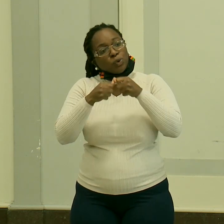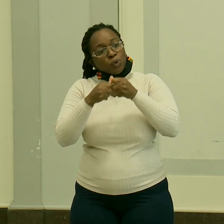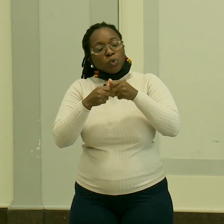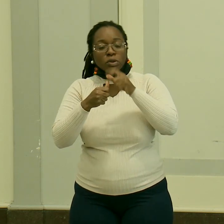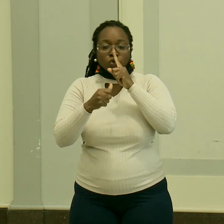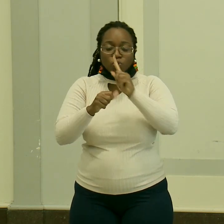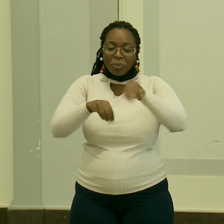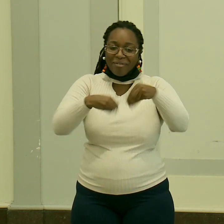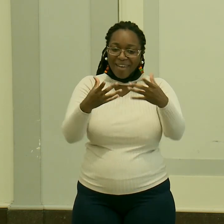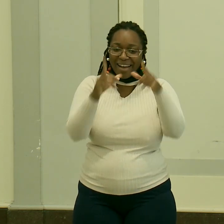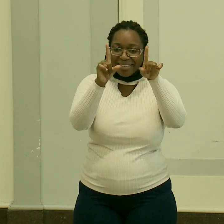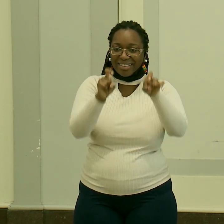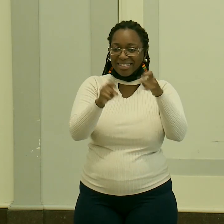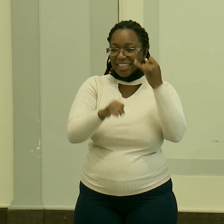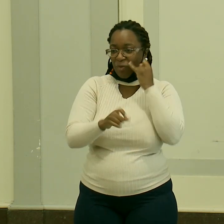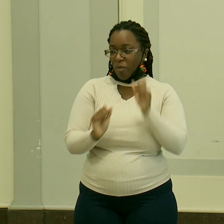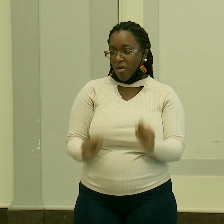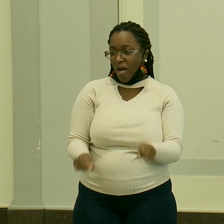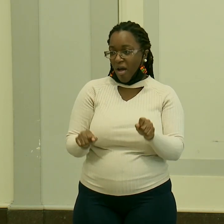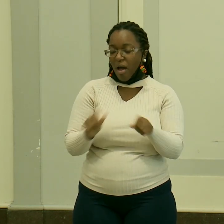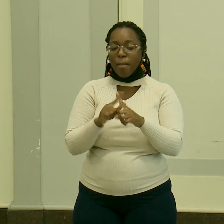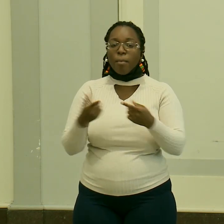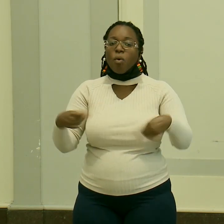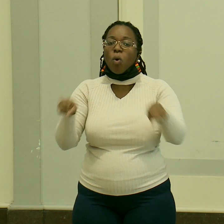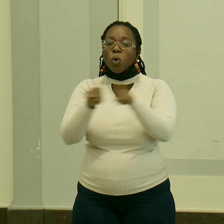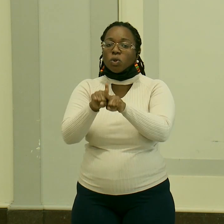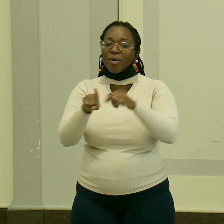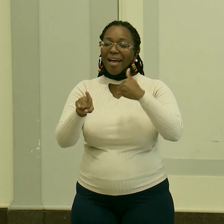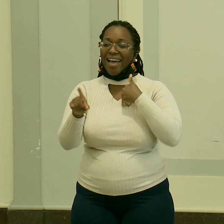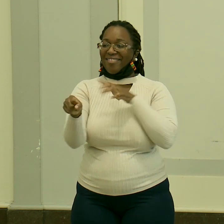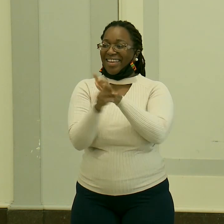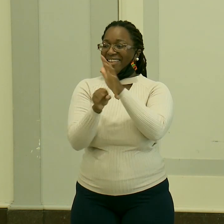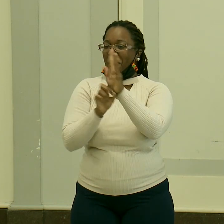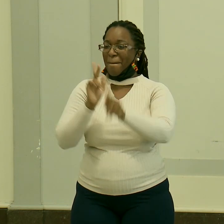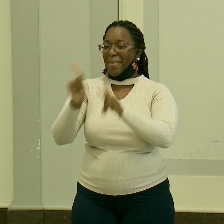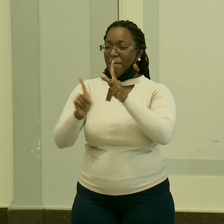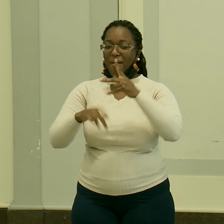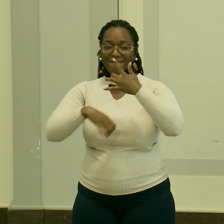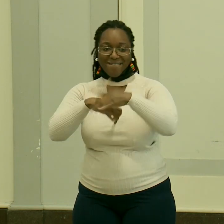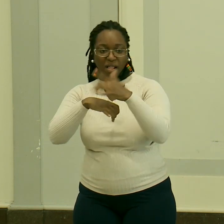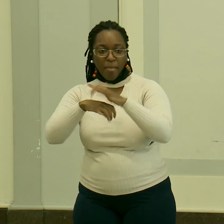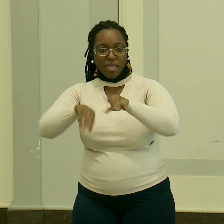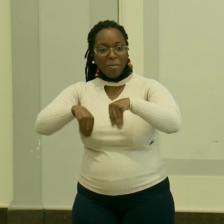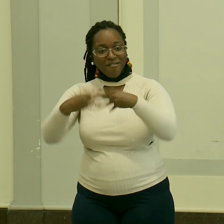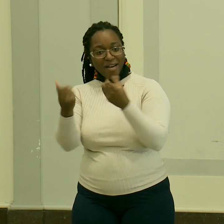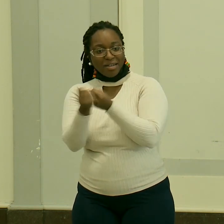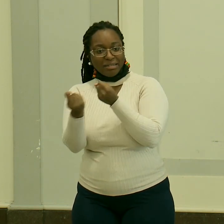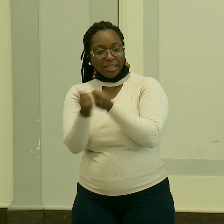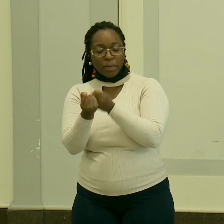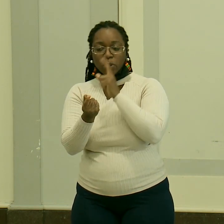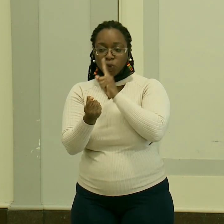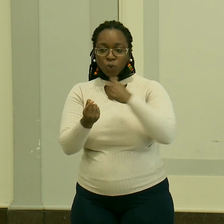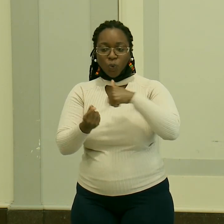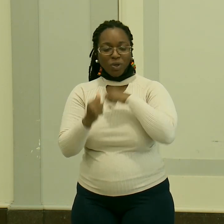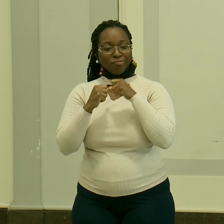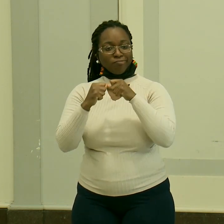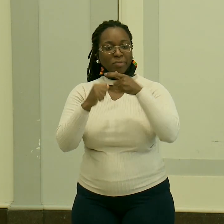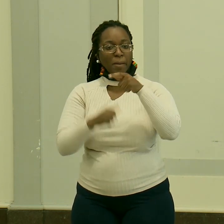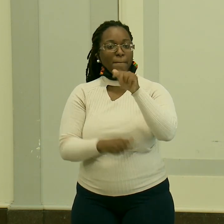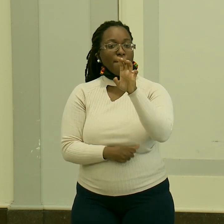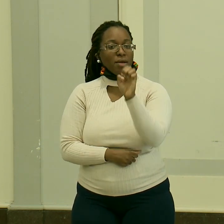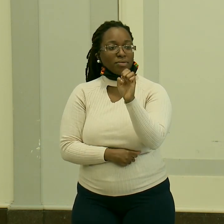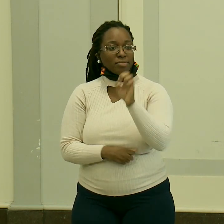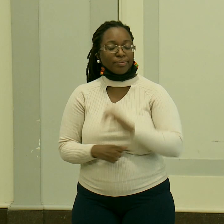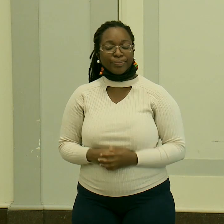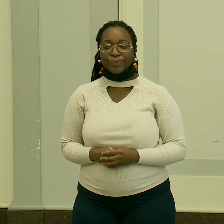and specifically all of the necessary support staff to follow the state in reopening at the same pace they are setting. What we